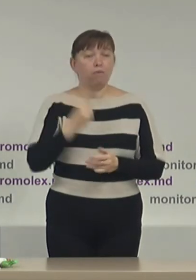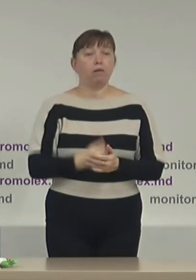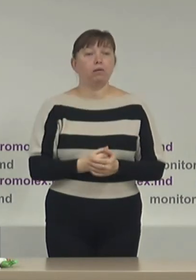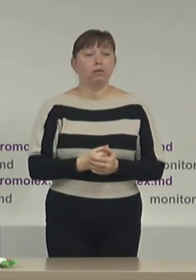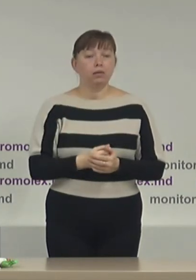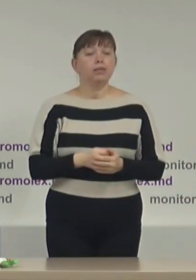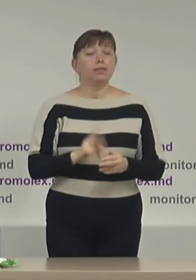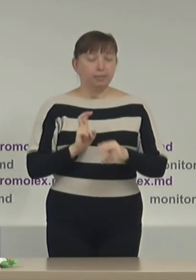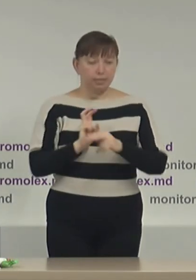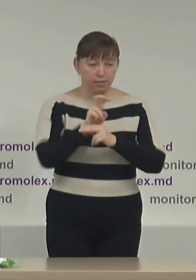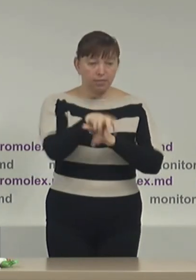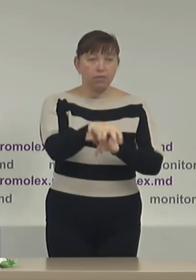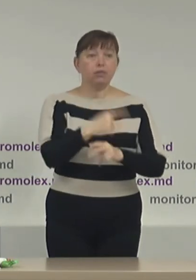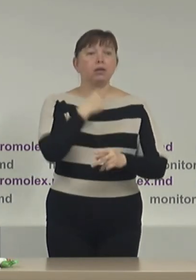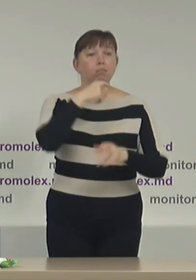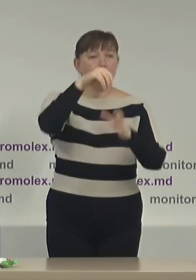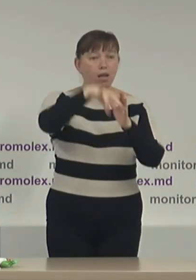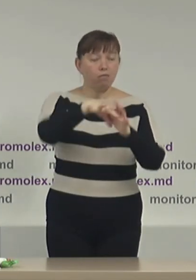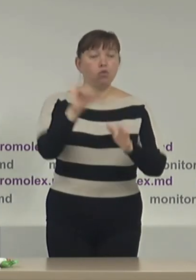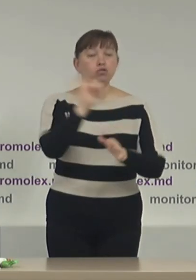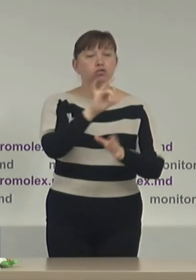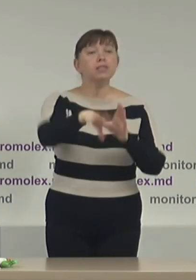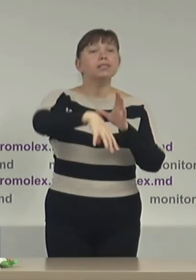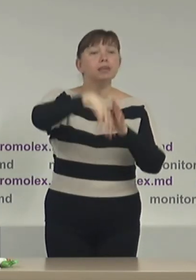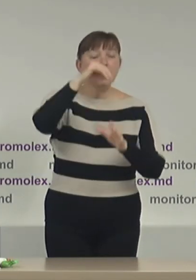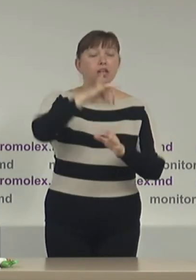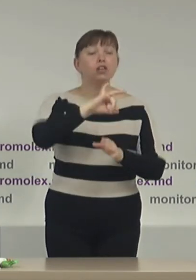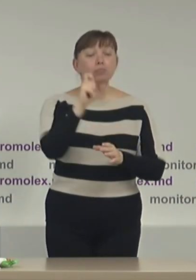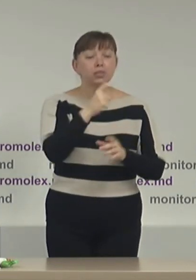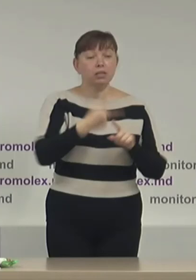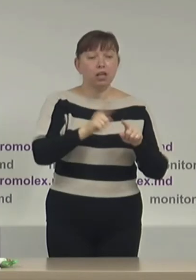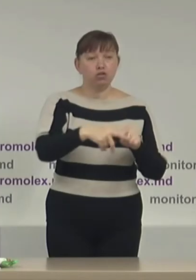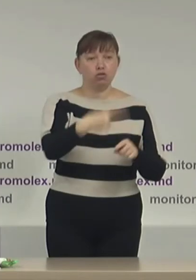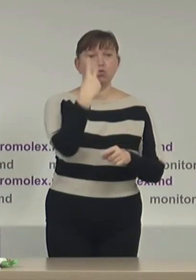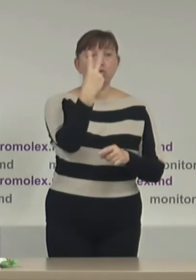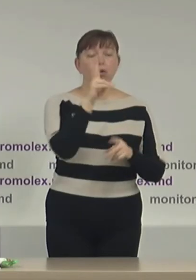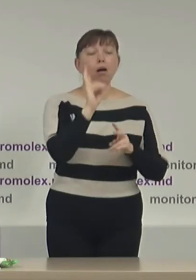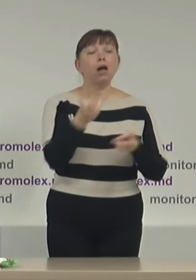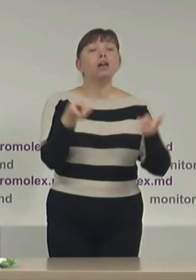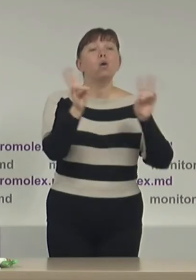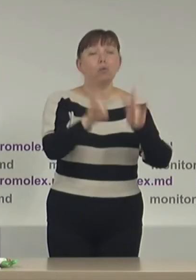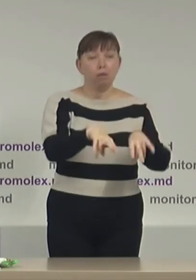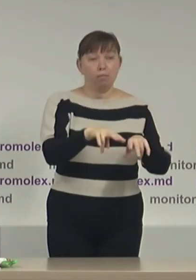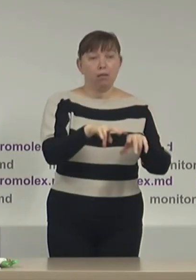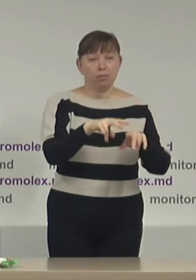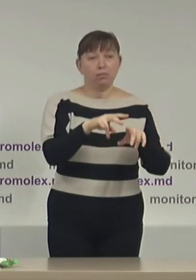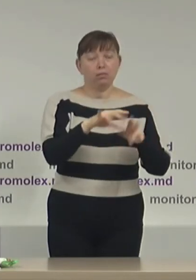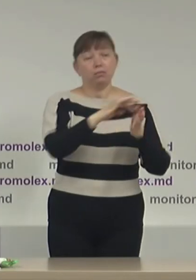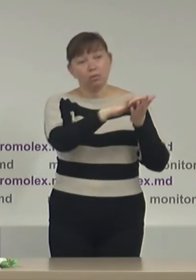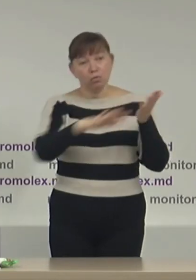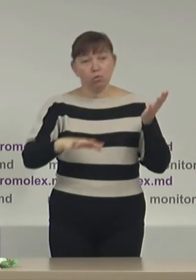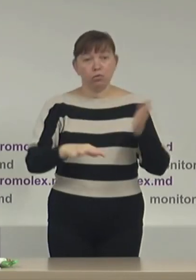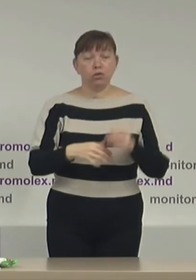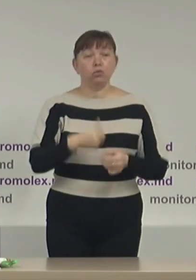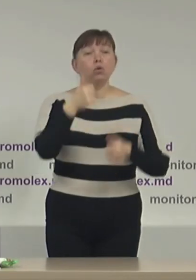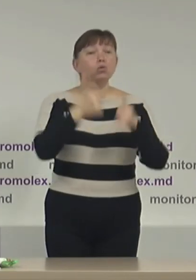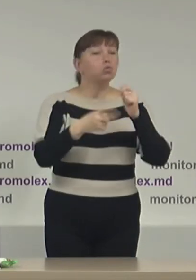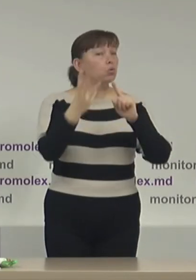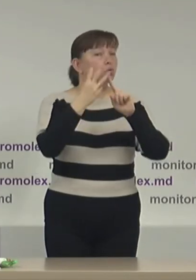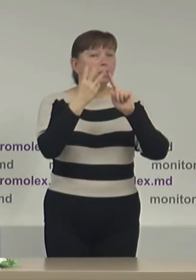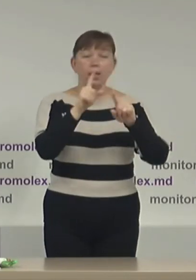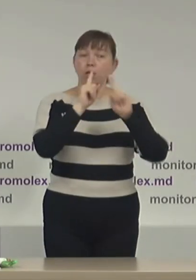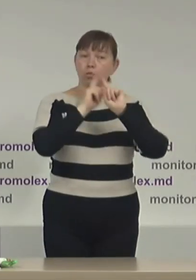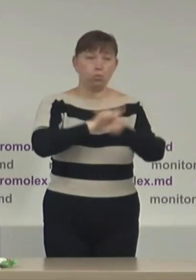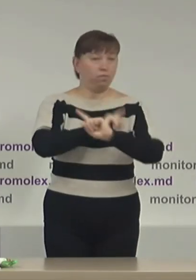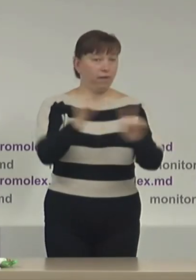of Moldova, we have the possibility to come and vote and choose one of those two